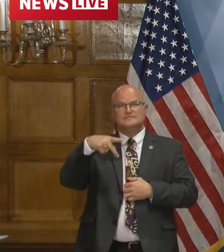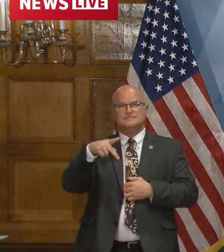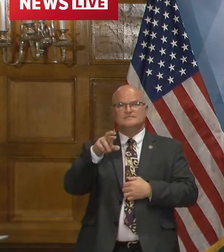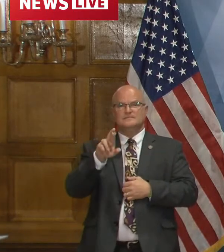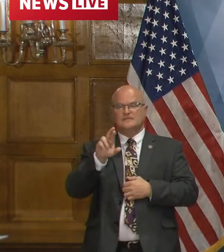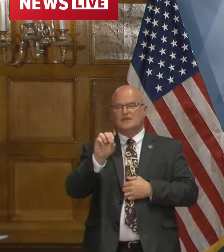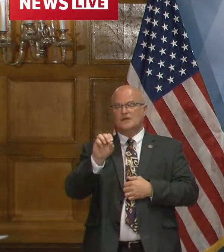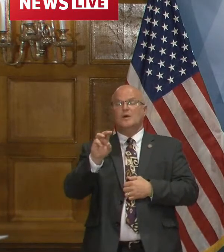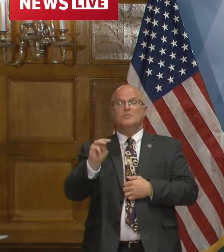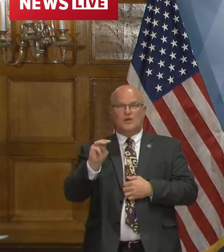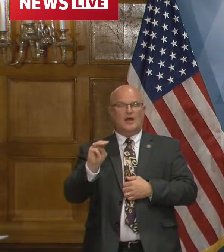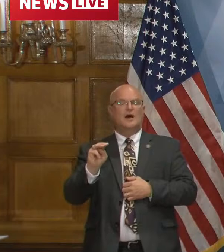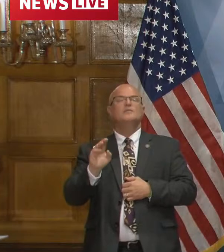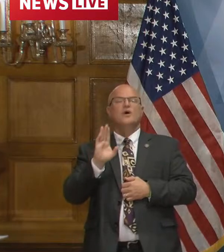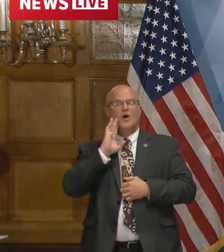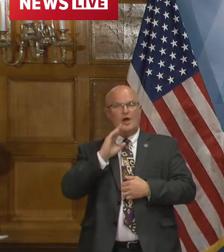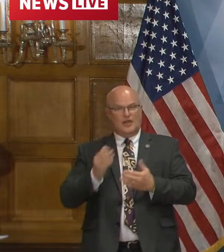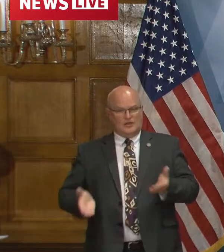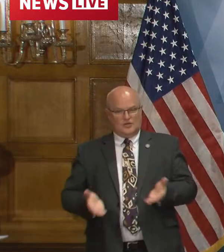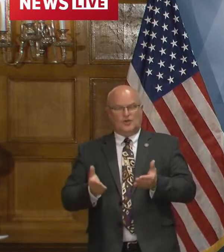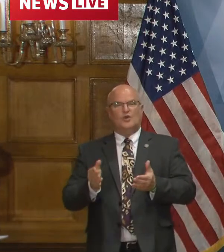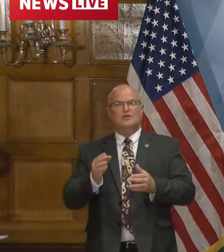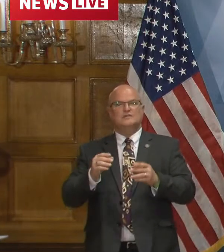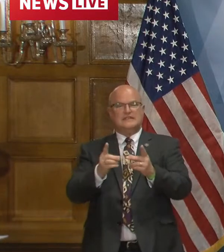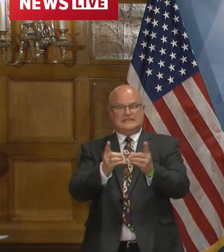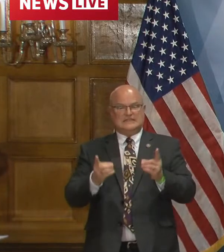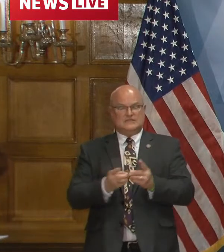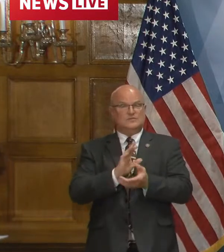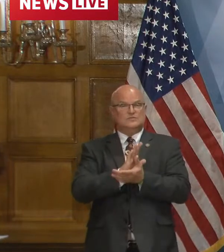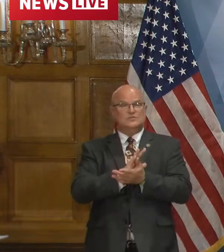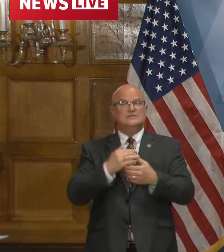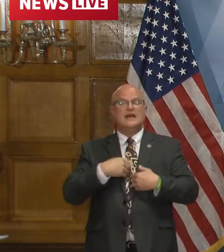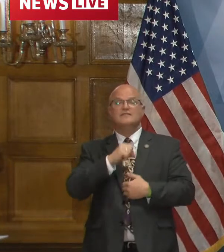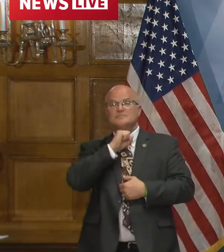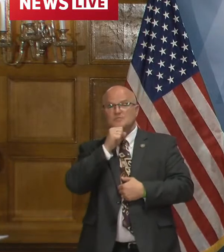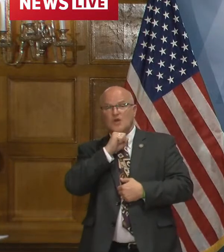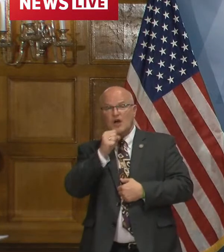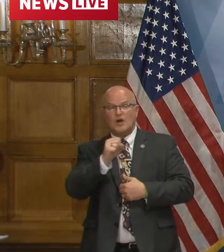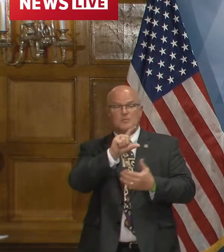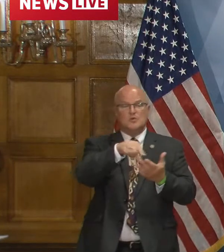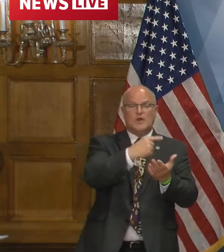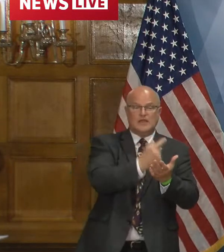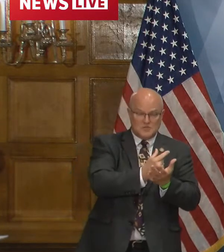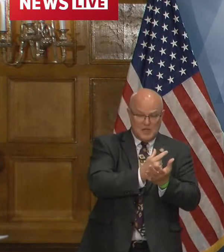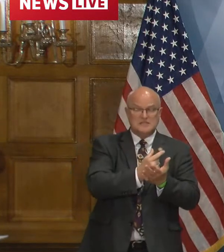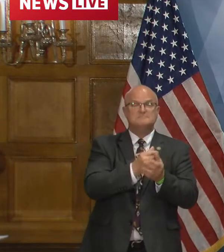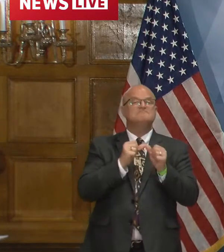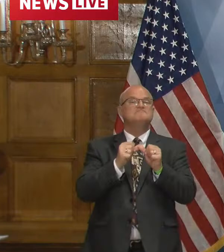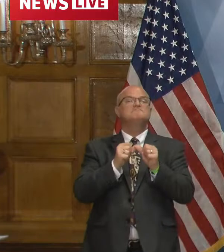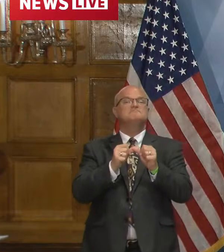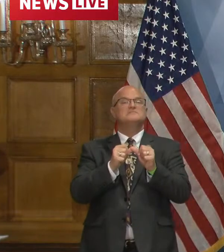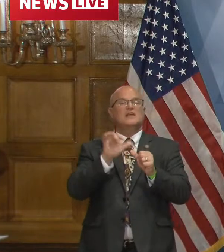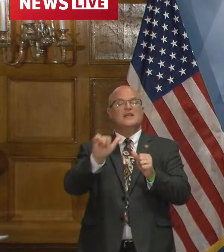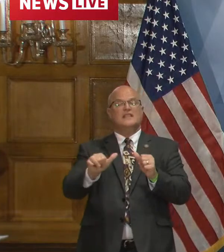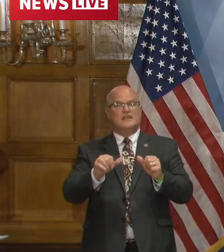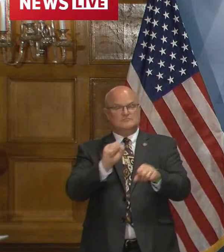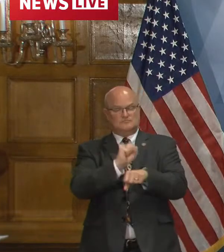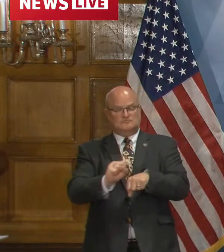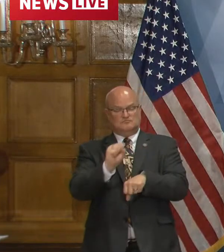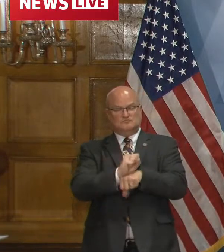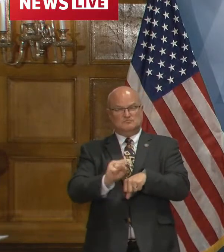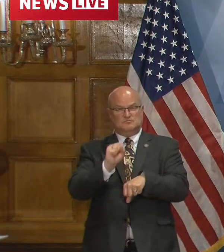do want to encourage our districts that are having prom and graduation activities to continue their